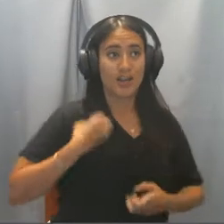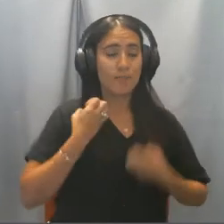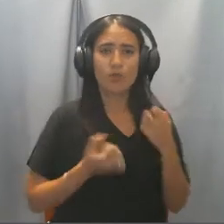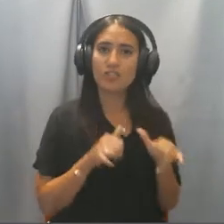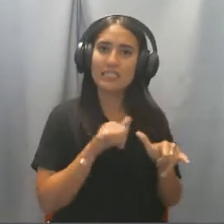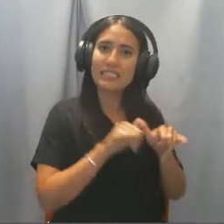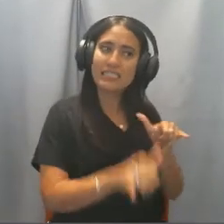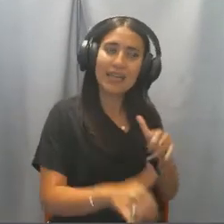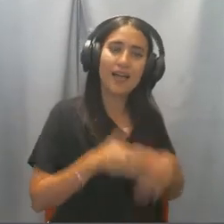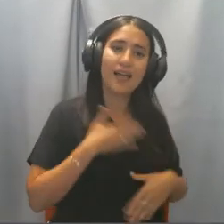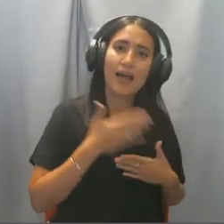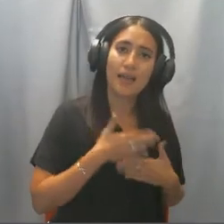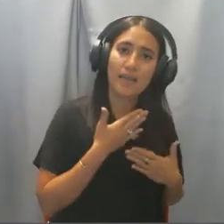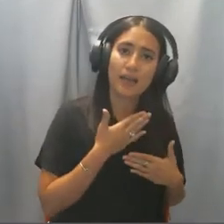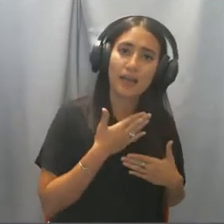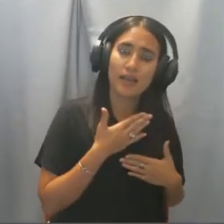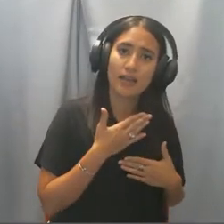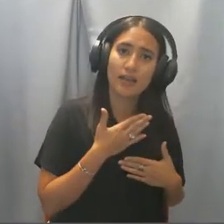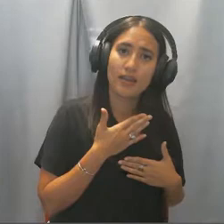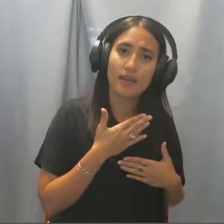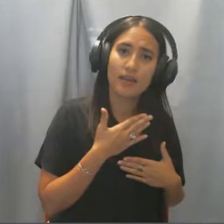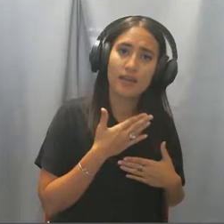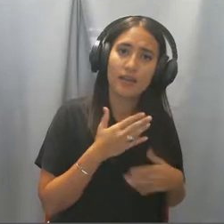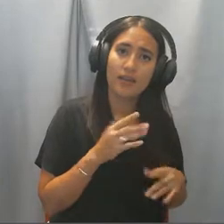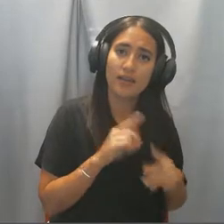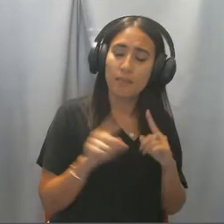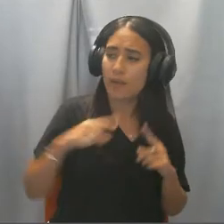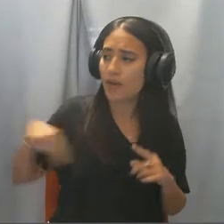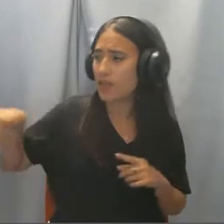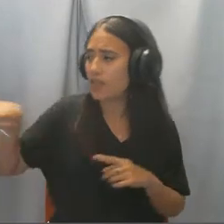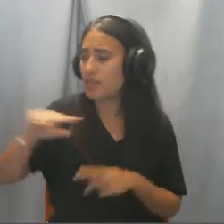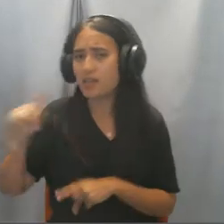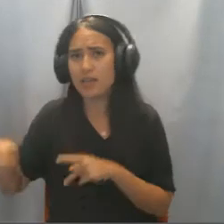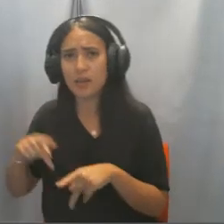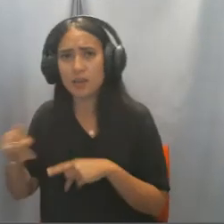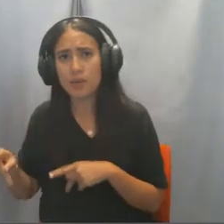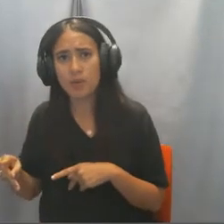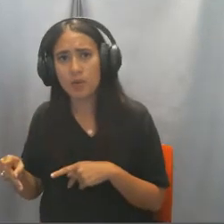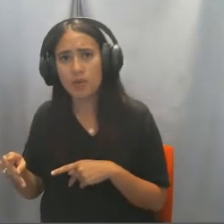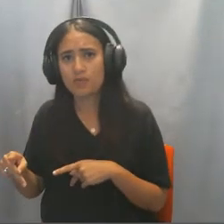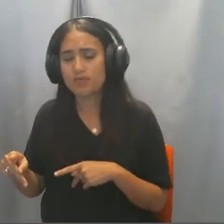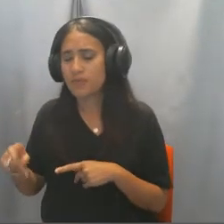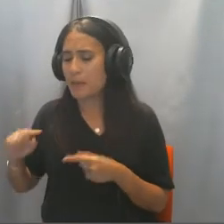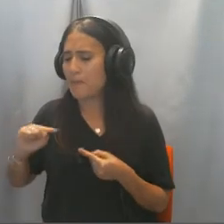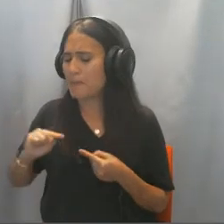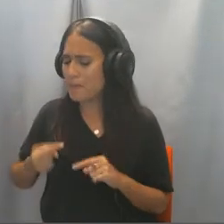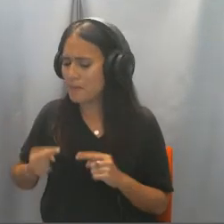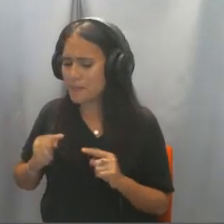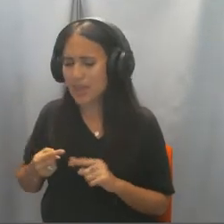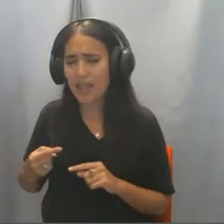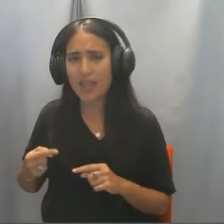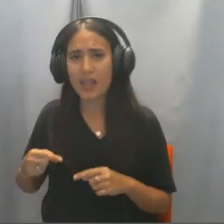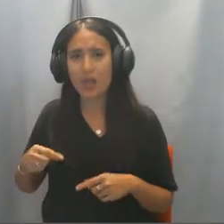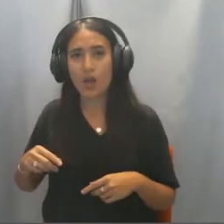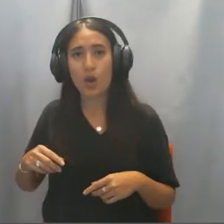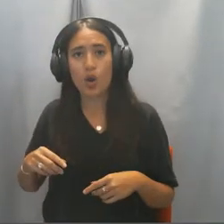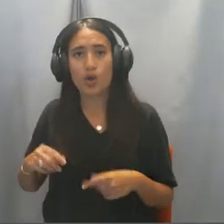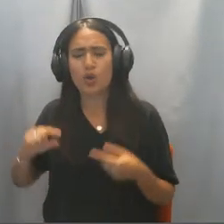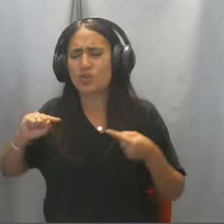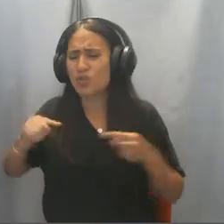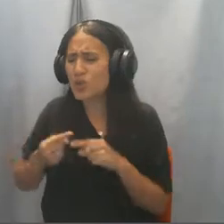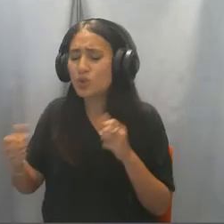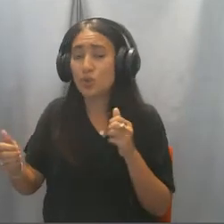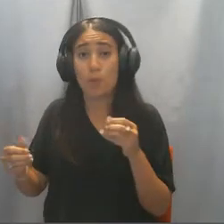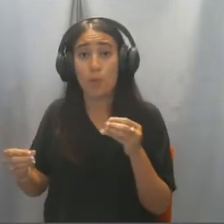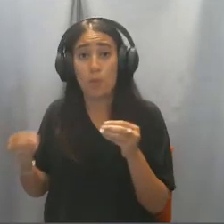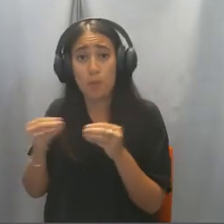relationships, on the days when they reported more physical pain, it was magnified by more emotional pain. And the third